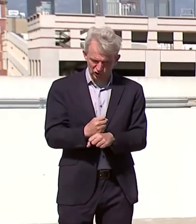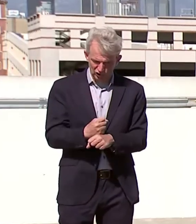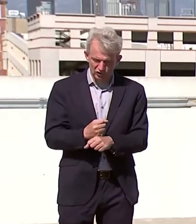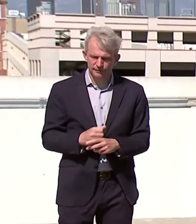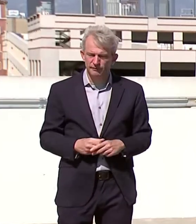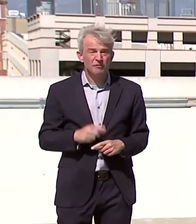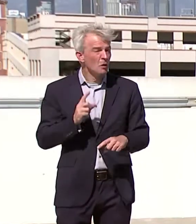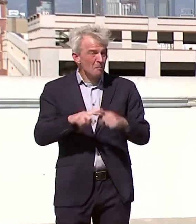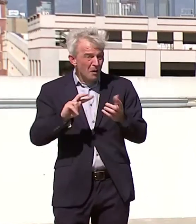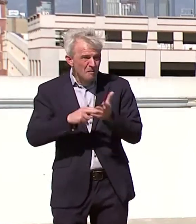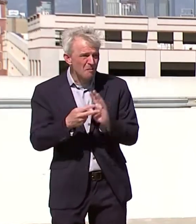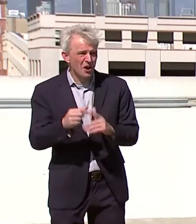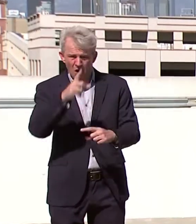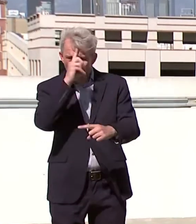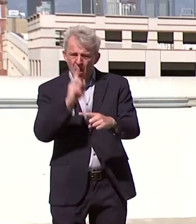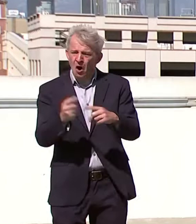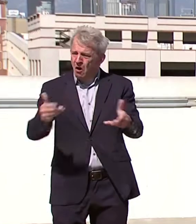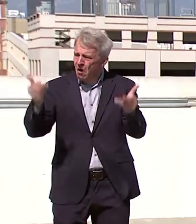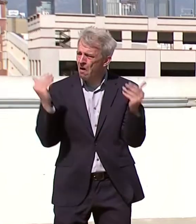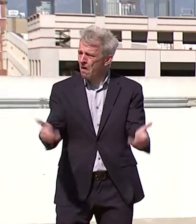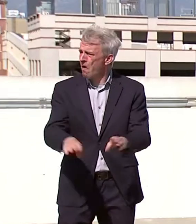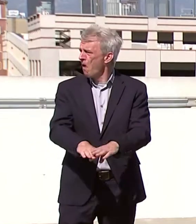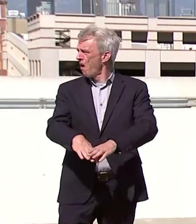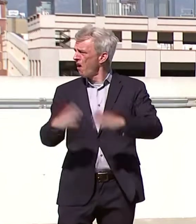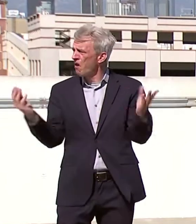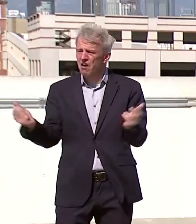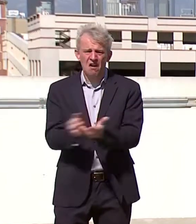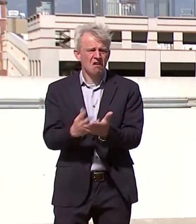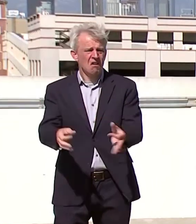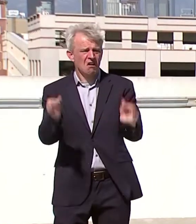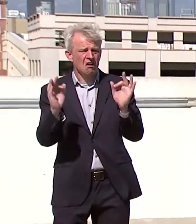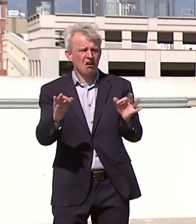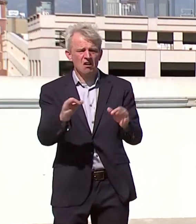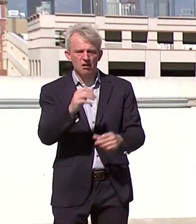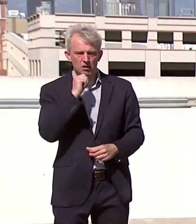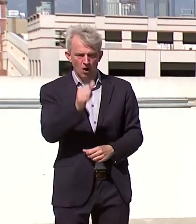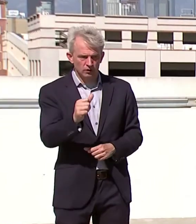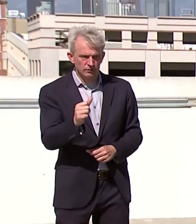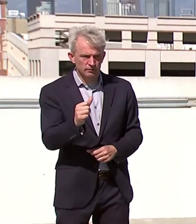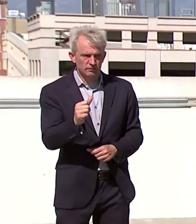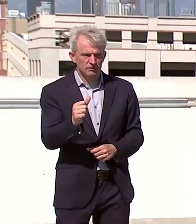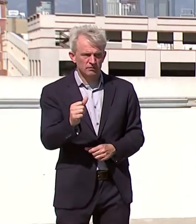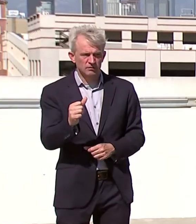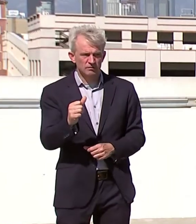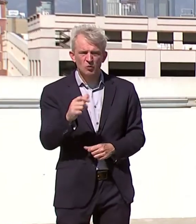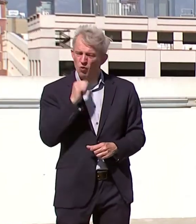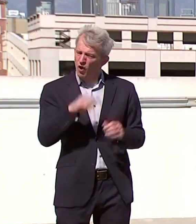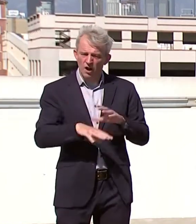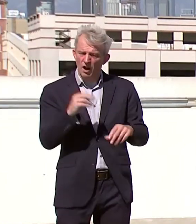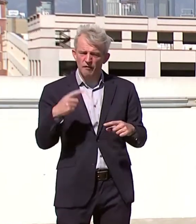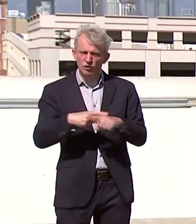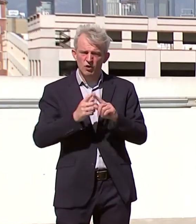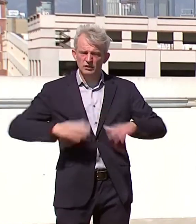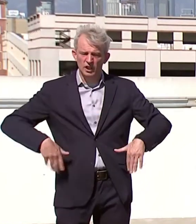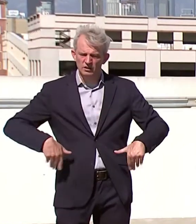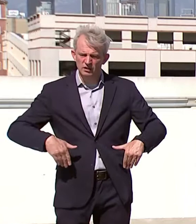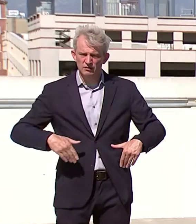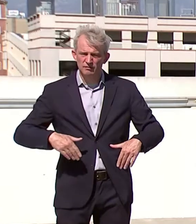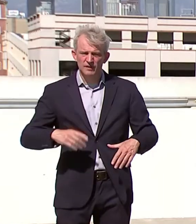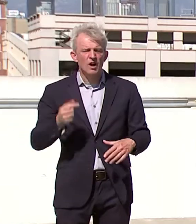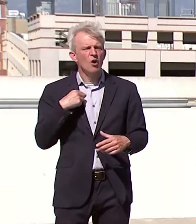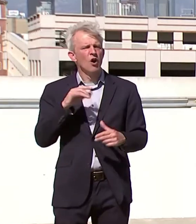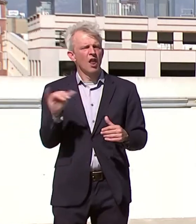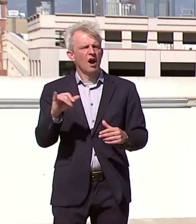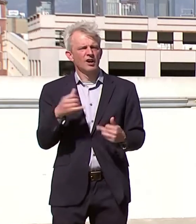woods yet. We're not at the other side of this crisis, and our destination is not an automatic one. It's as if we're approaching a yellow